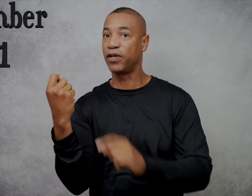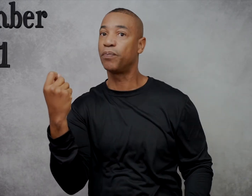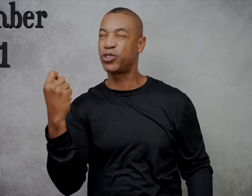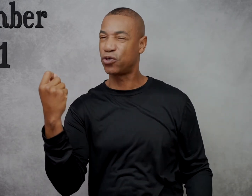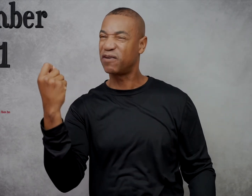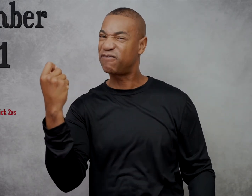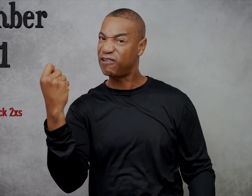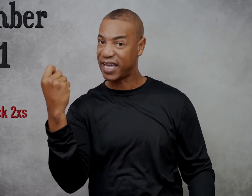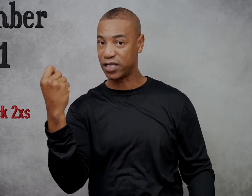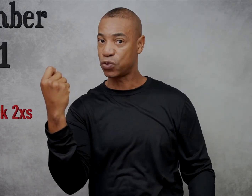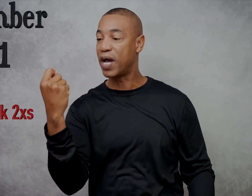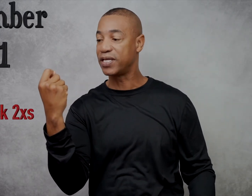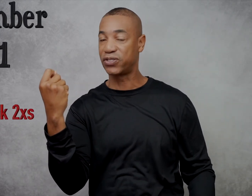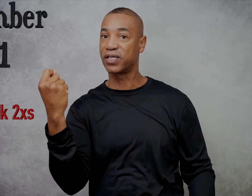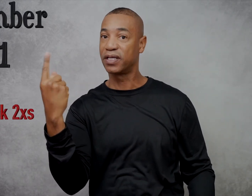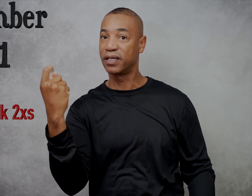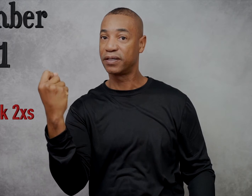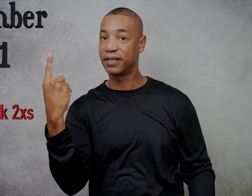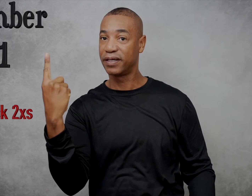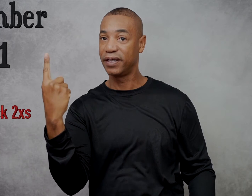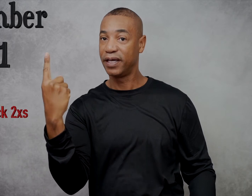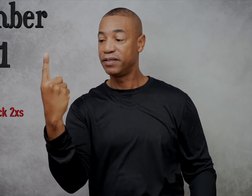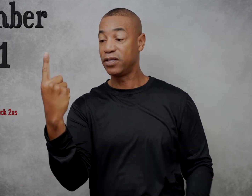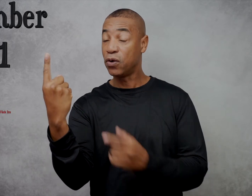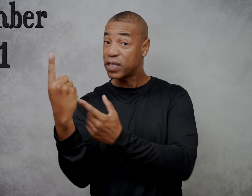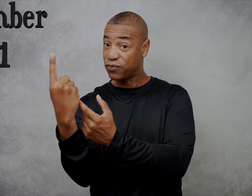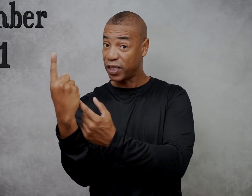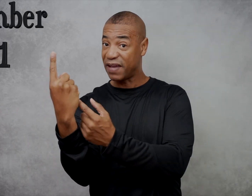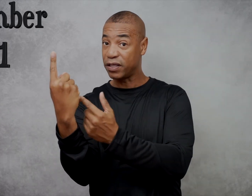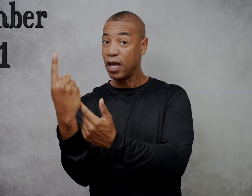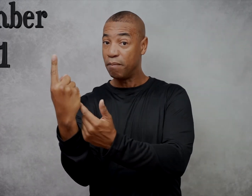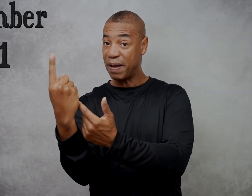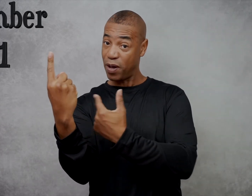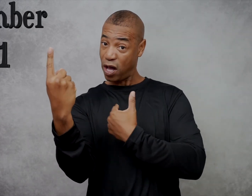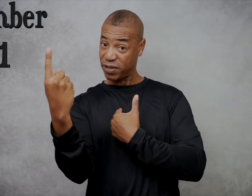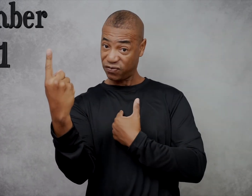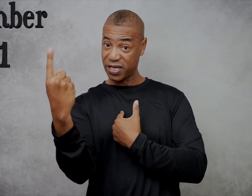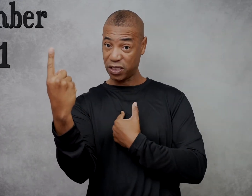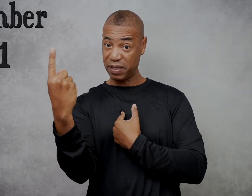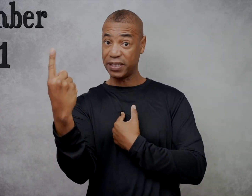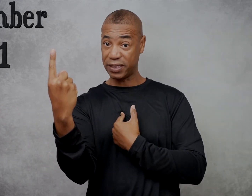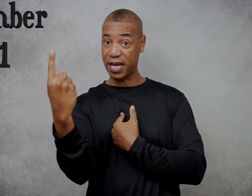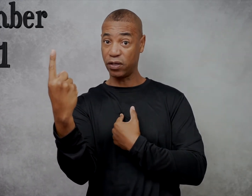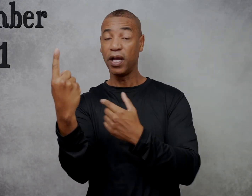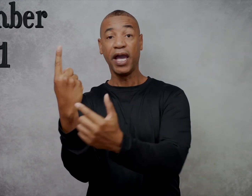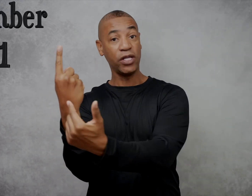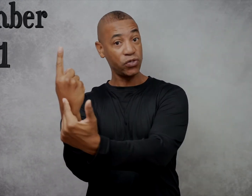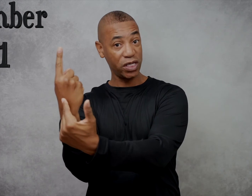but you're going to flick it twice. Now notice for 11, my palm is facing me, the signer, and you see